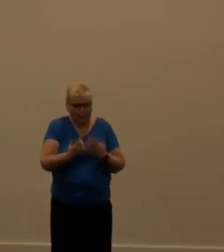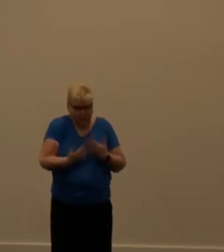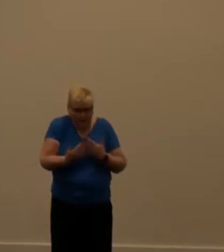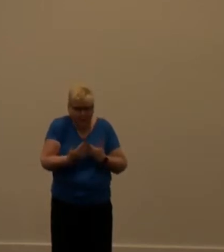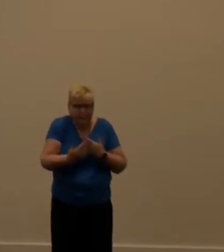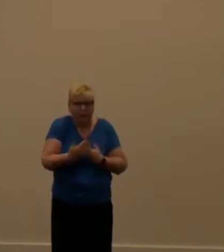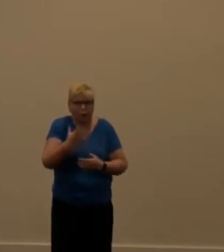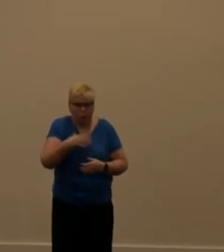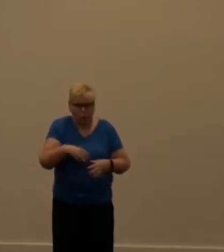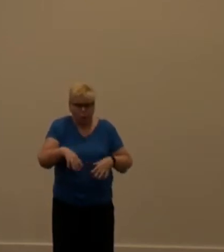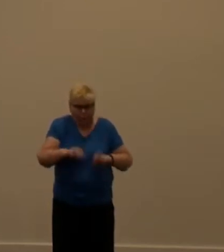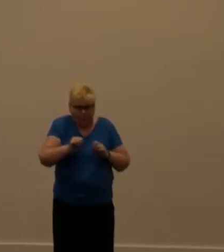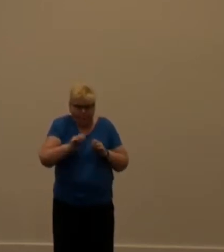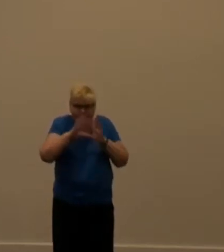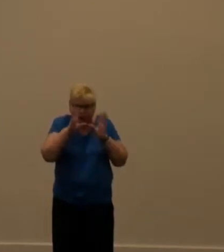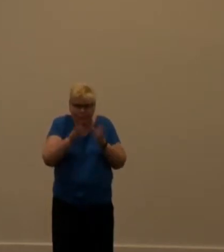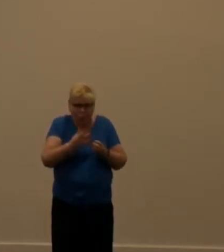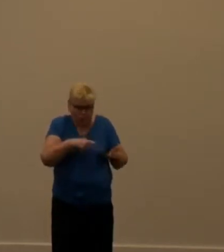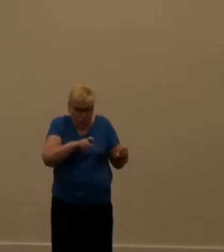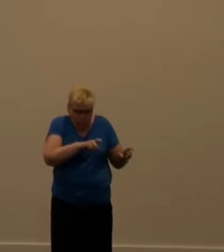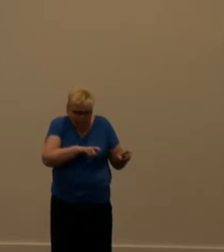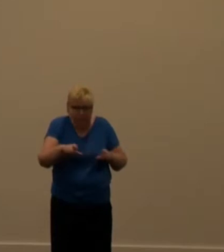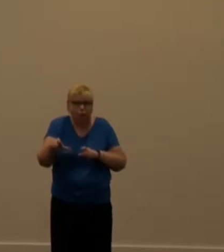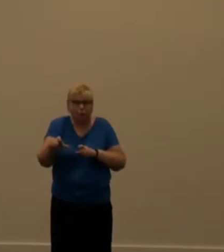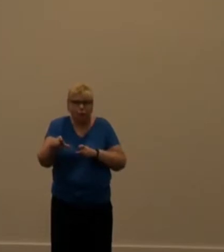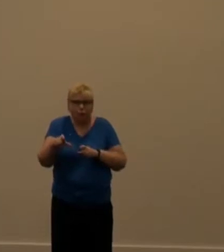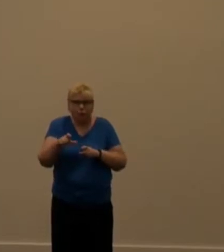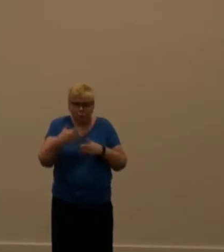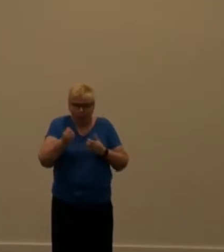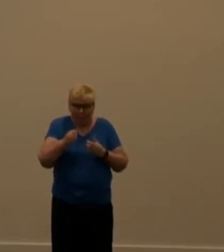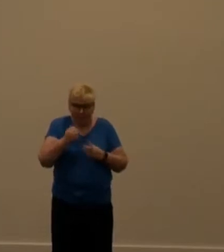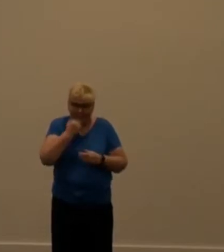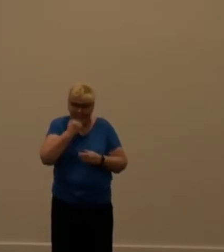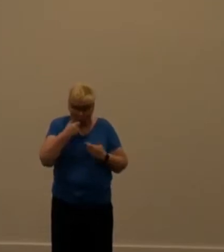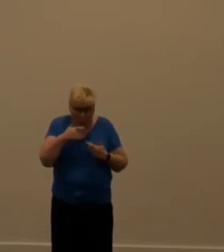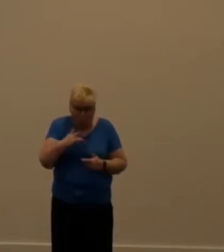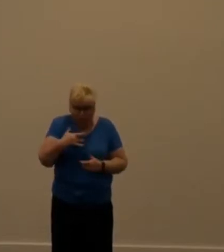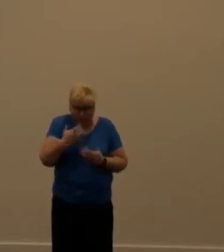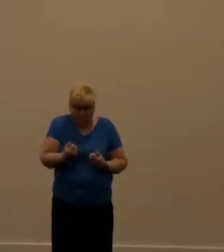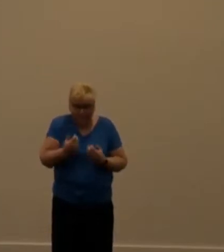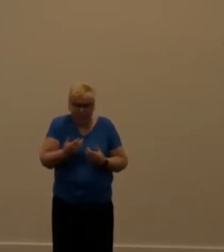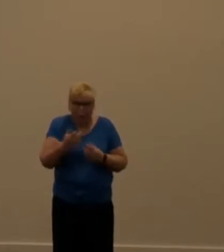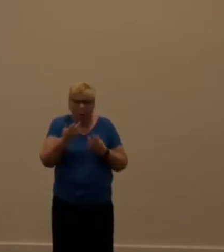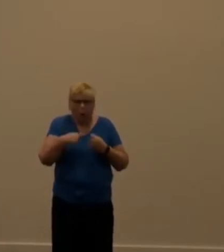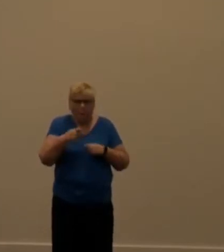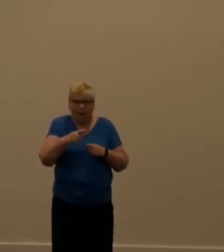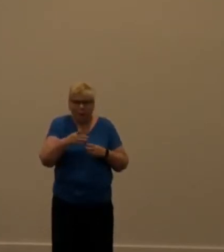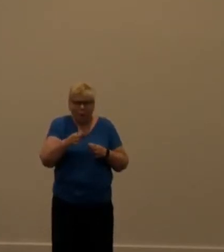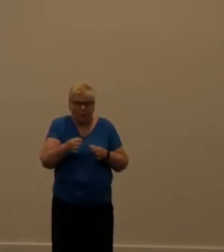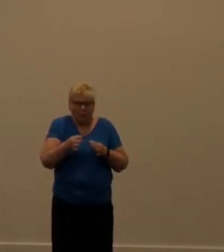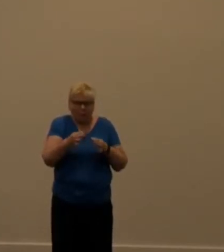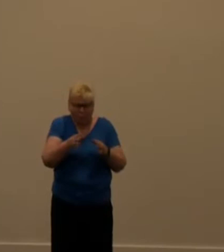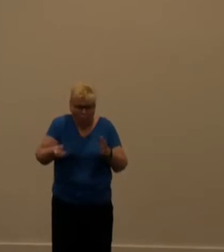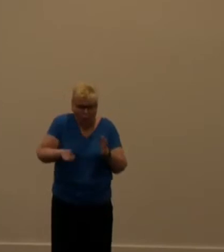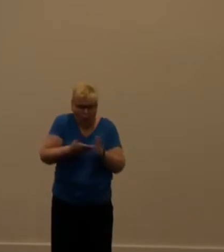to implement everything. So you continue, you have a go live date, but then it's like, okay, we'll just push it and put also the new things into